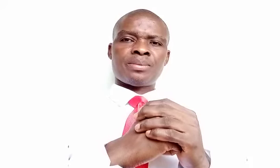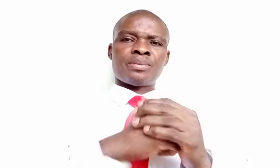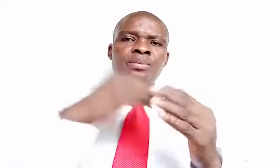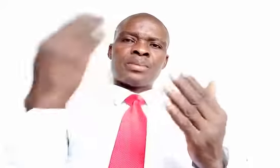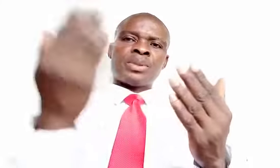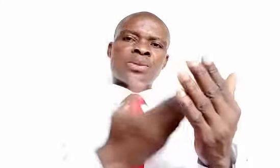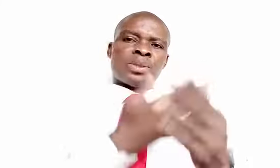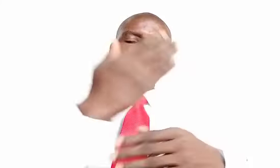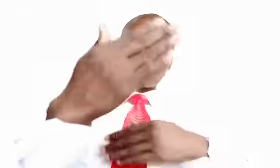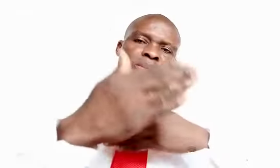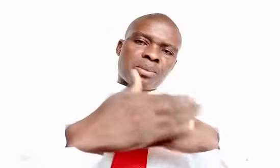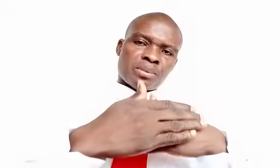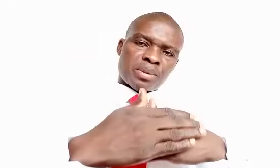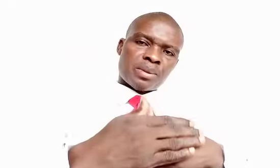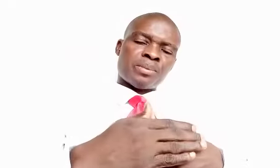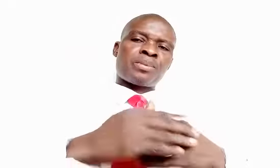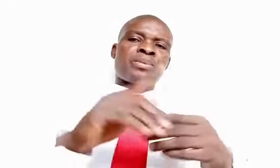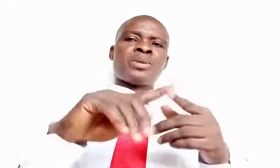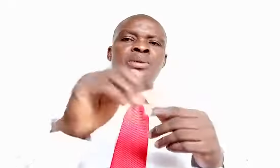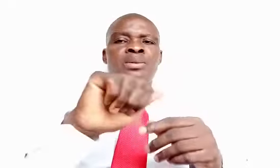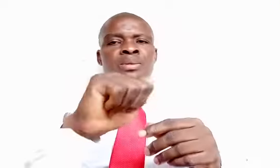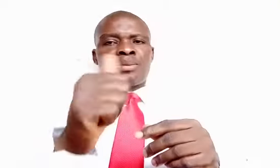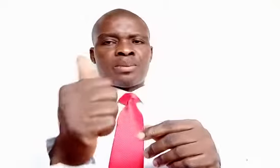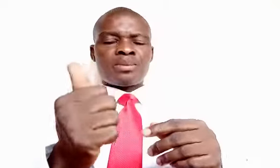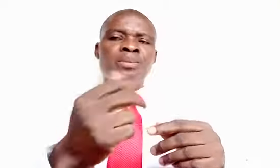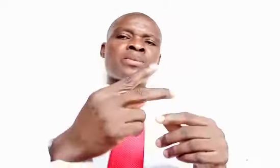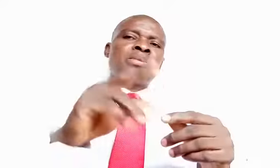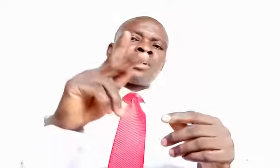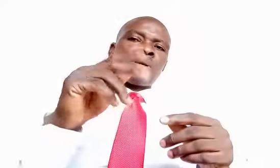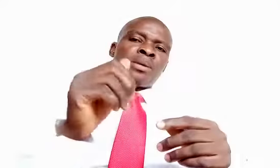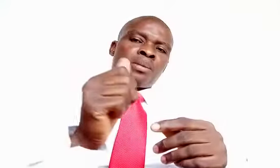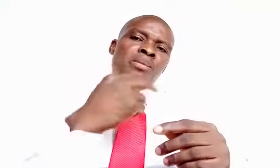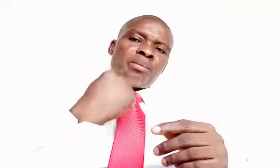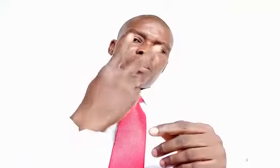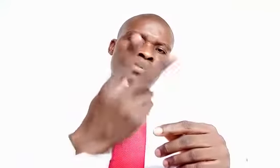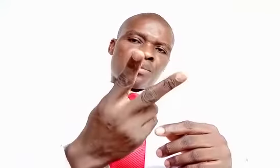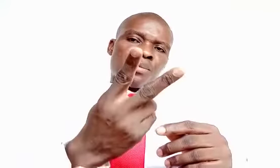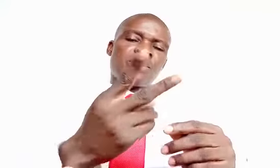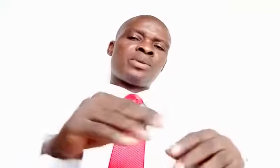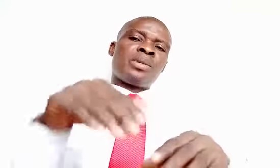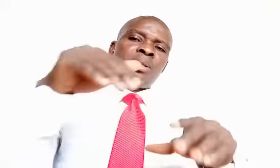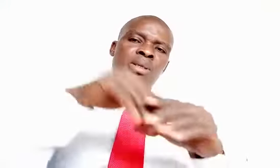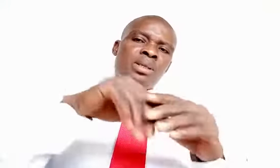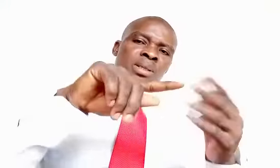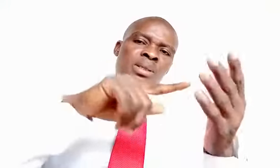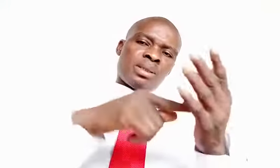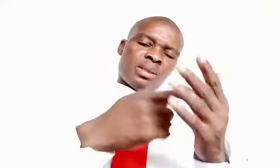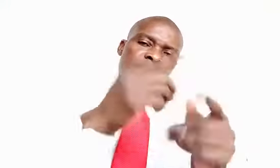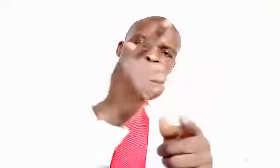Welcome back to segment 2 on highlights of passive voice. In this segment, we will take a look at the passive